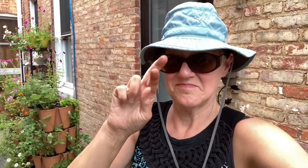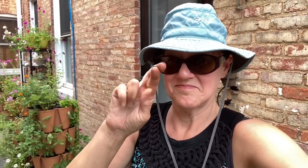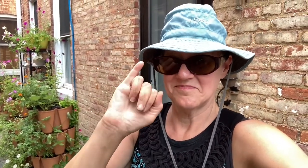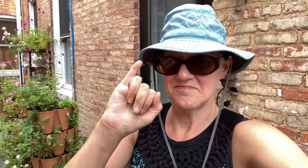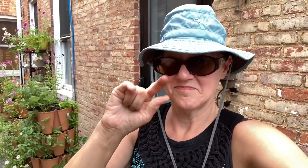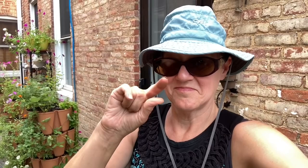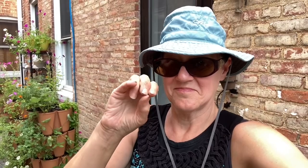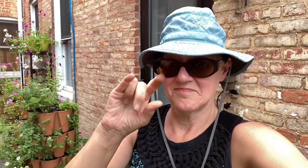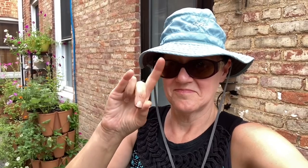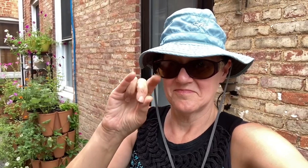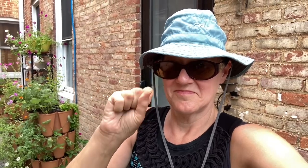planters.